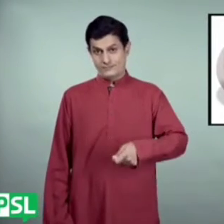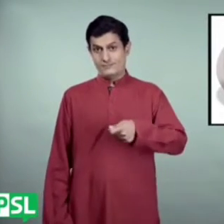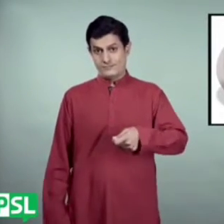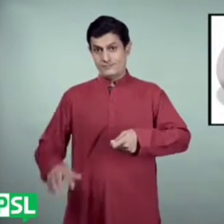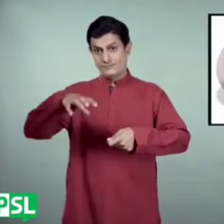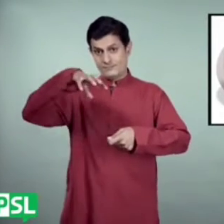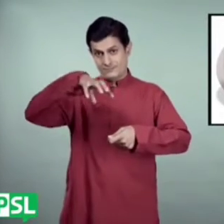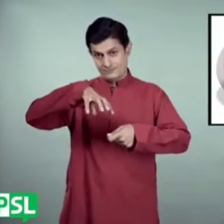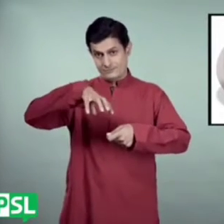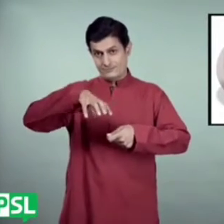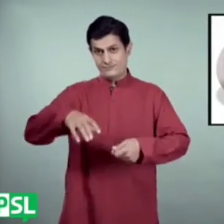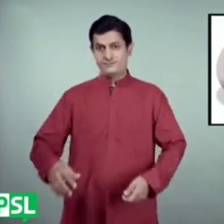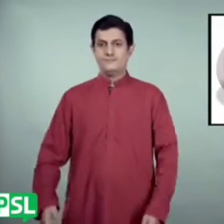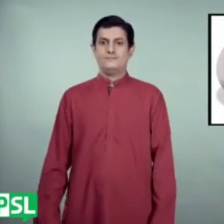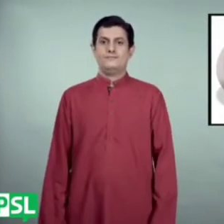pan ka dhakkan,